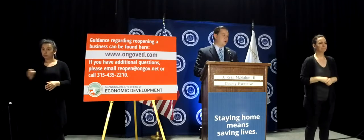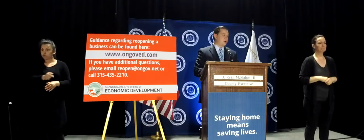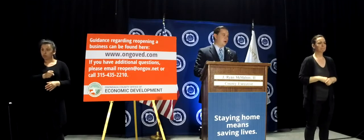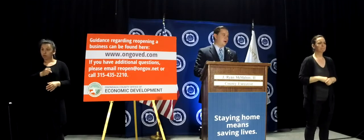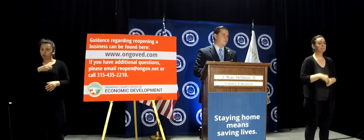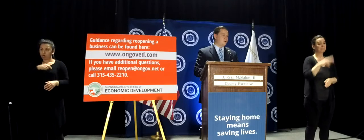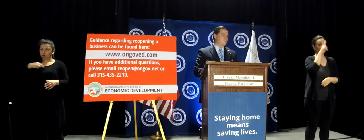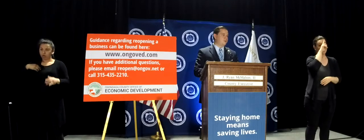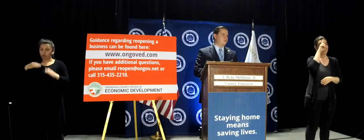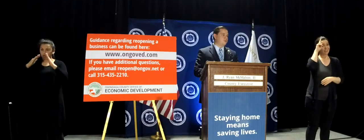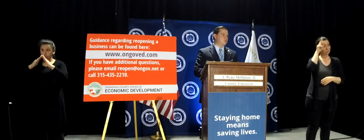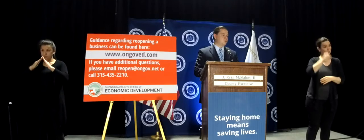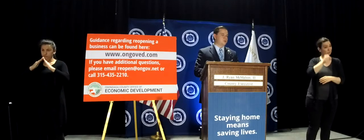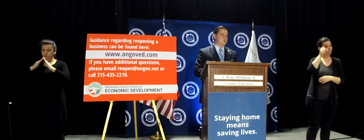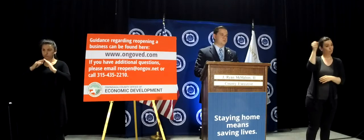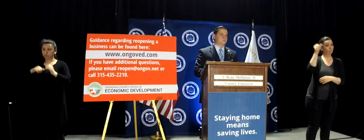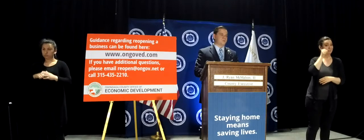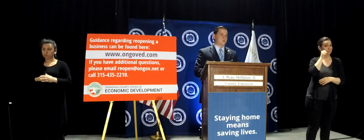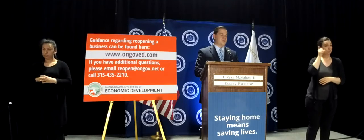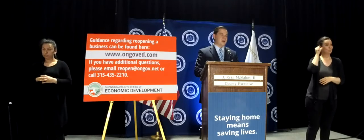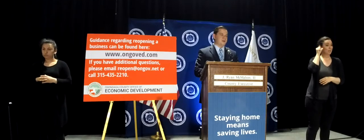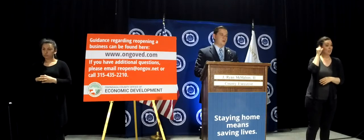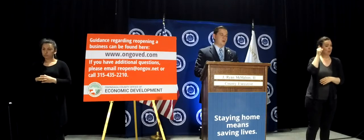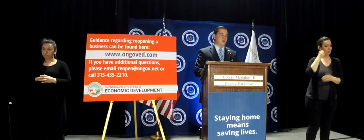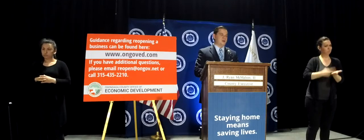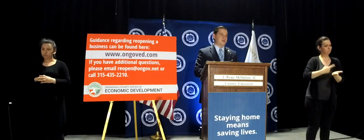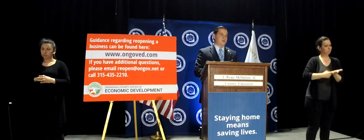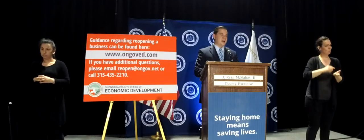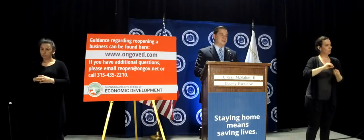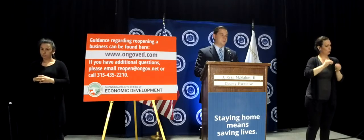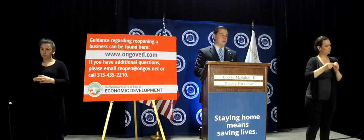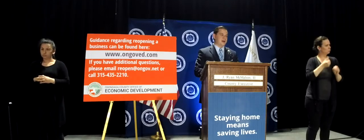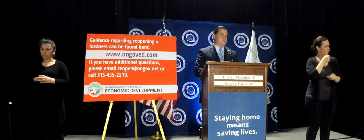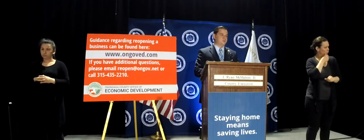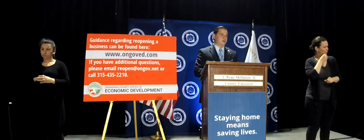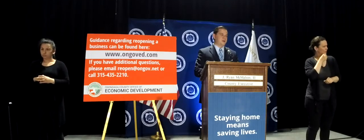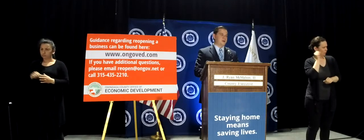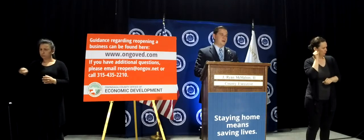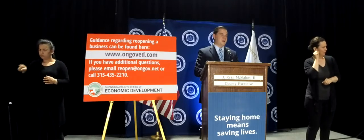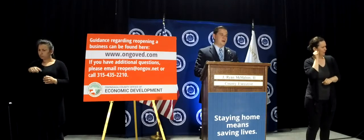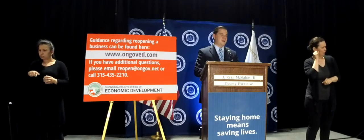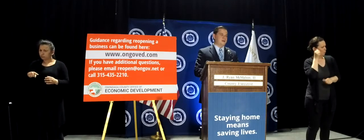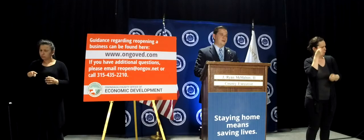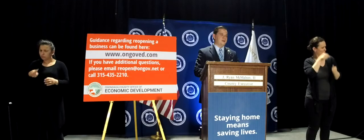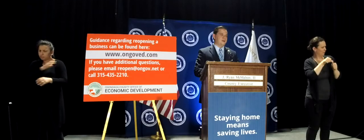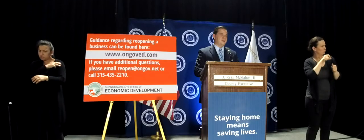number of individuals that no longer need to be hospitalized but